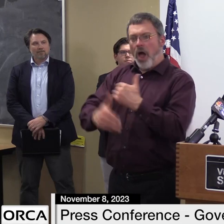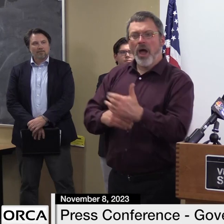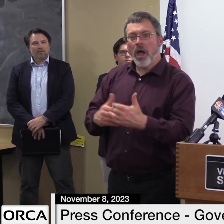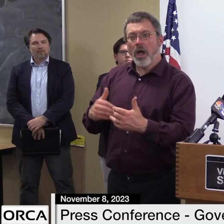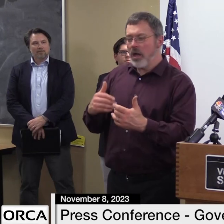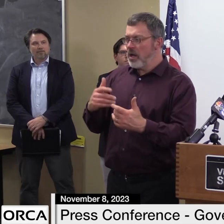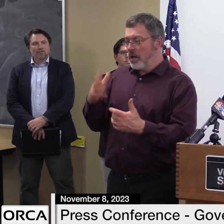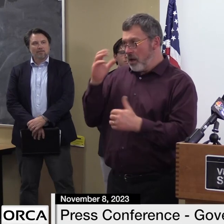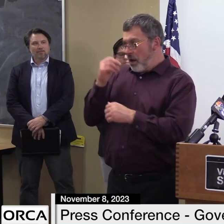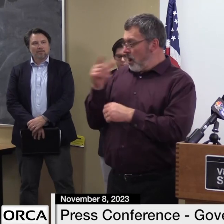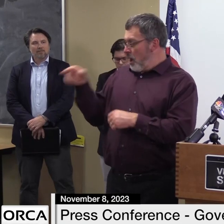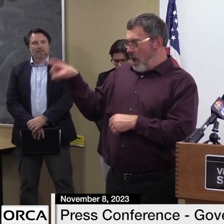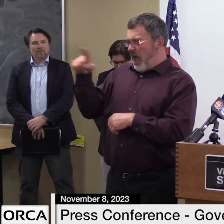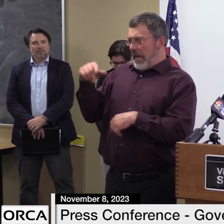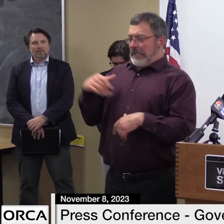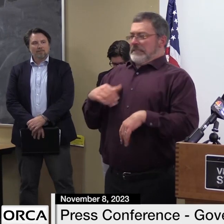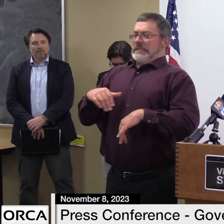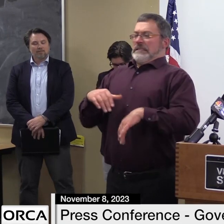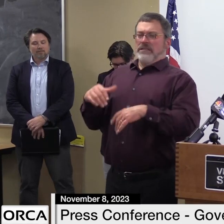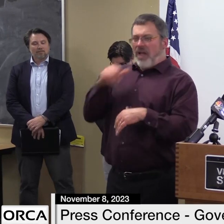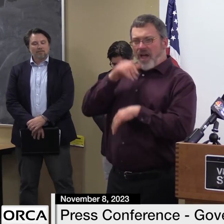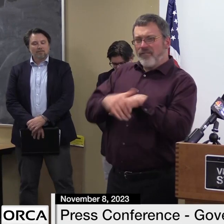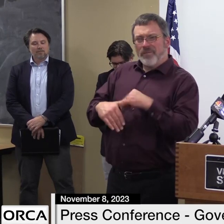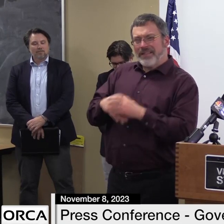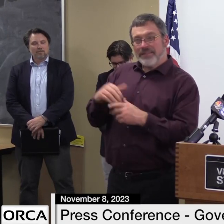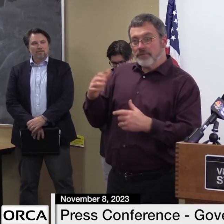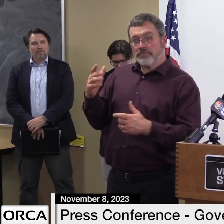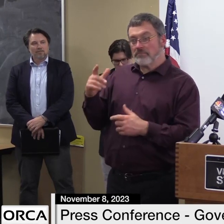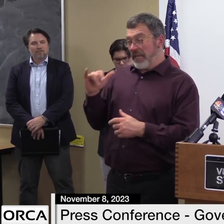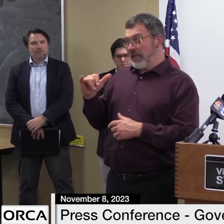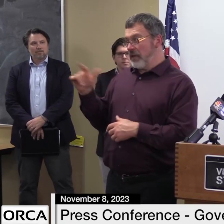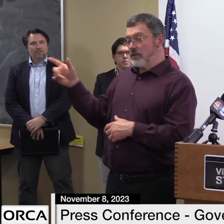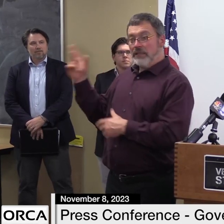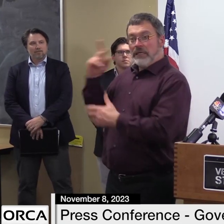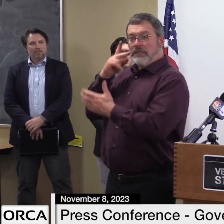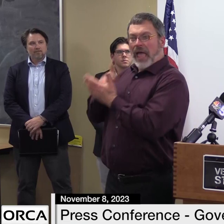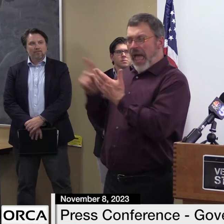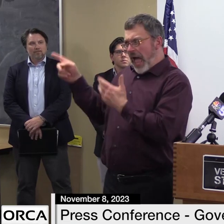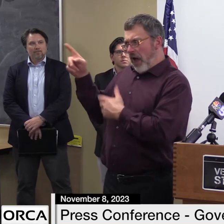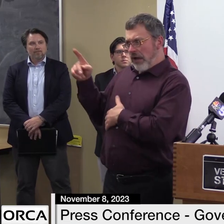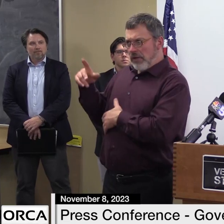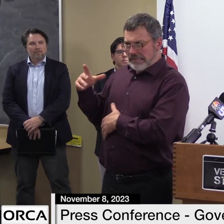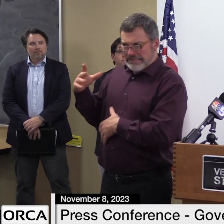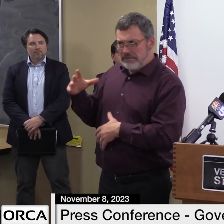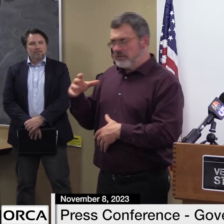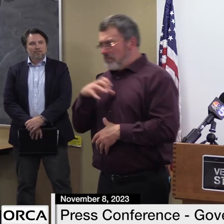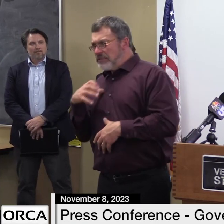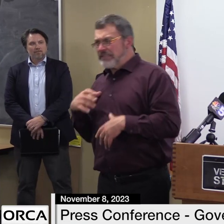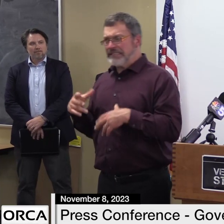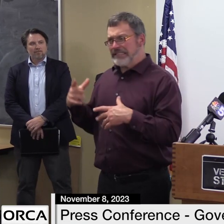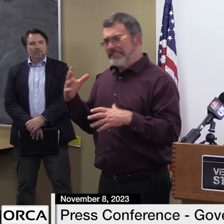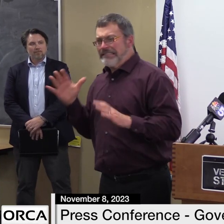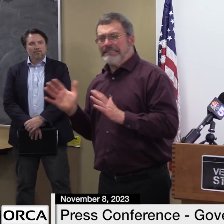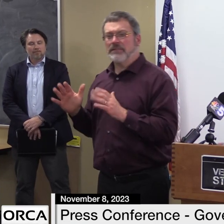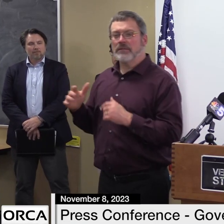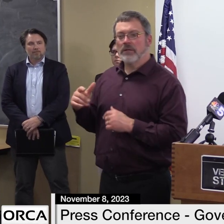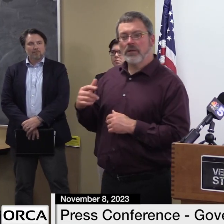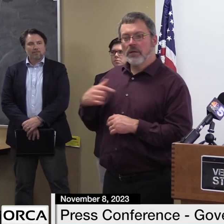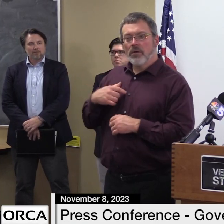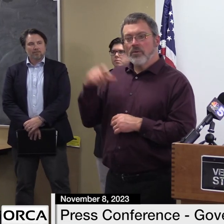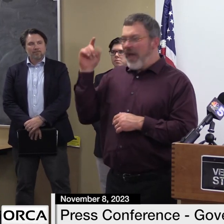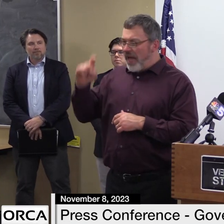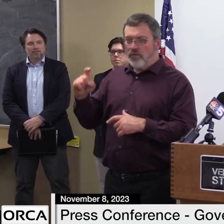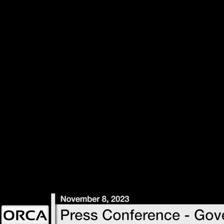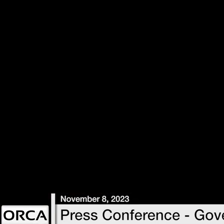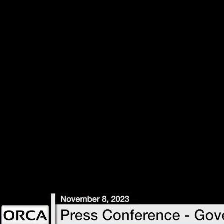own secretaries and commissioners uncomfortable with what we have to do to achieve the goal of getting people back on their feet